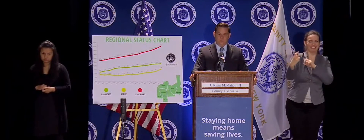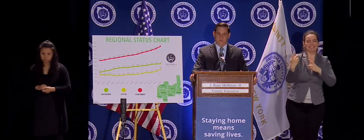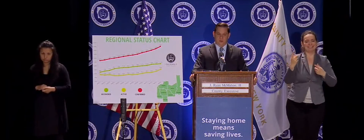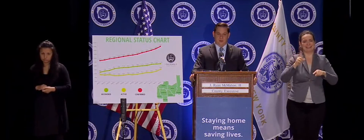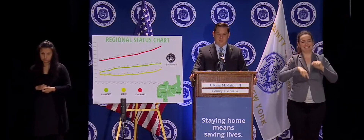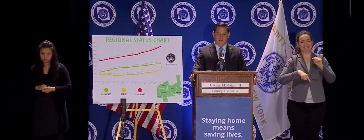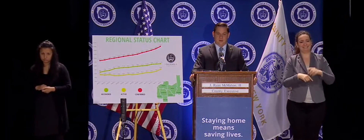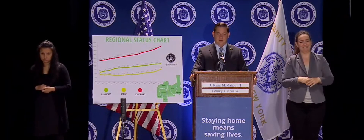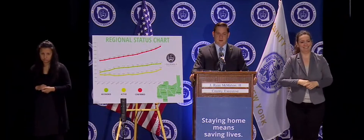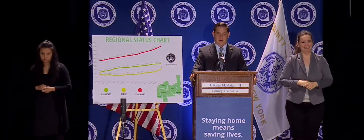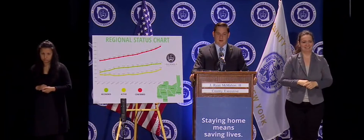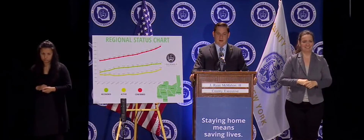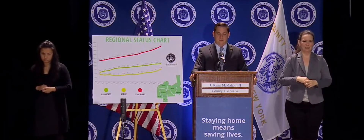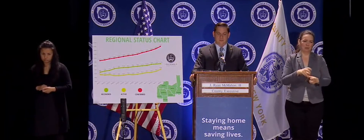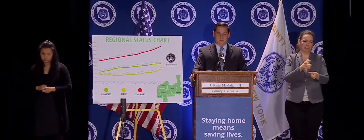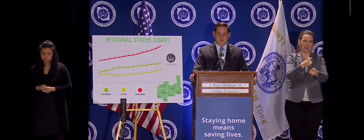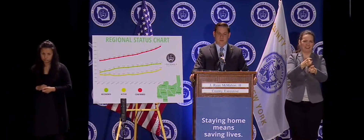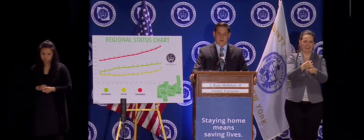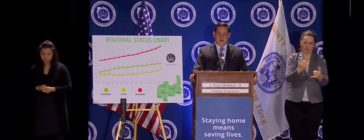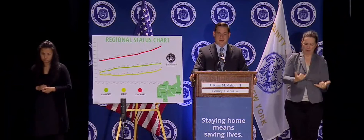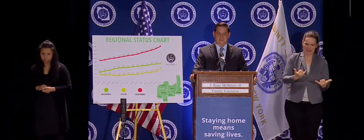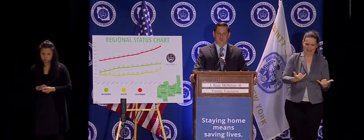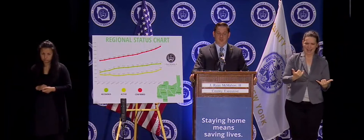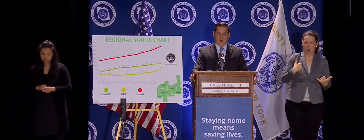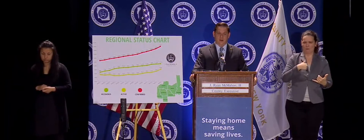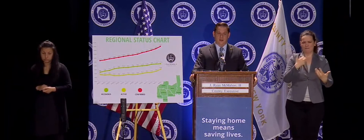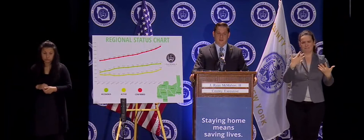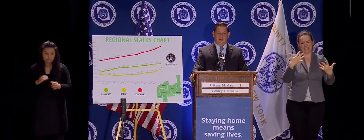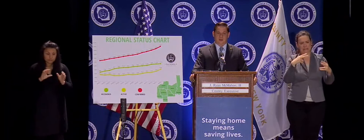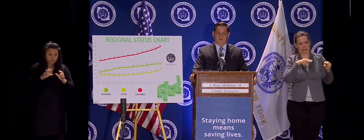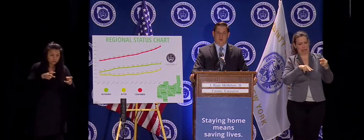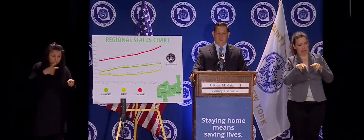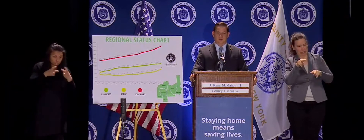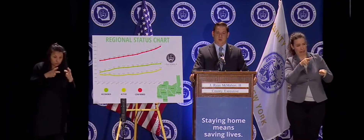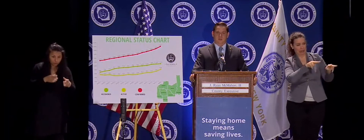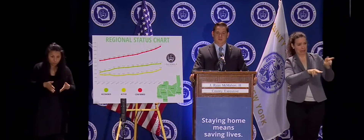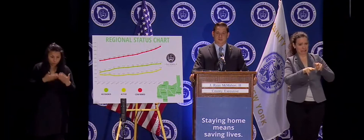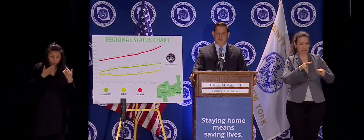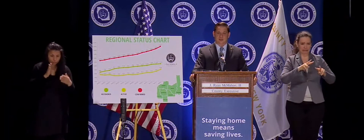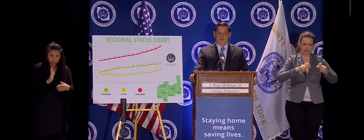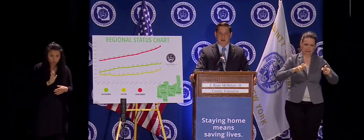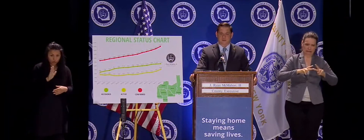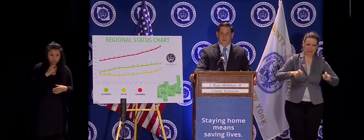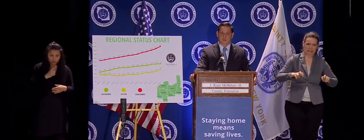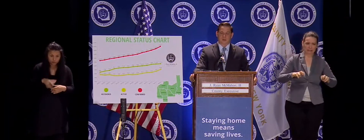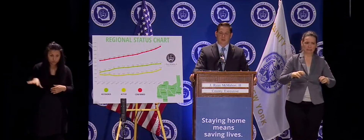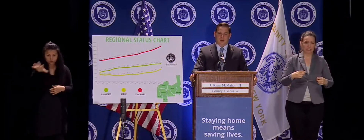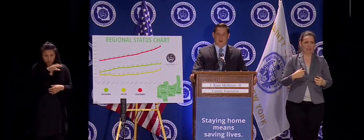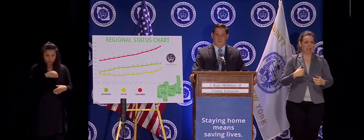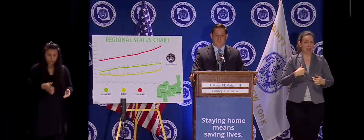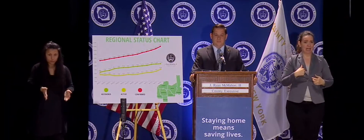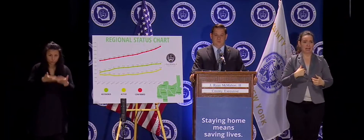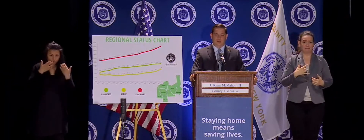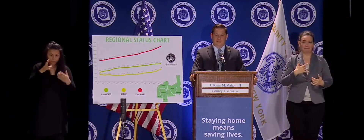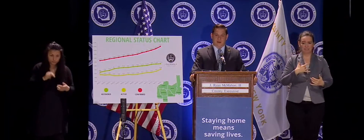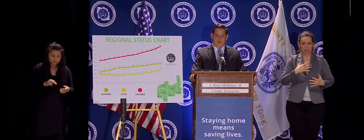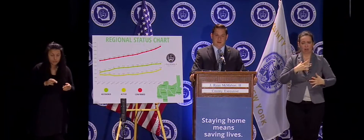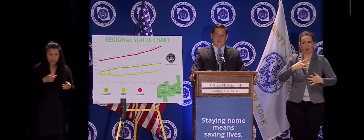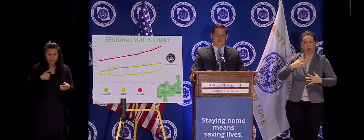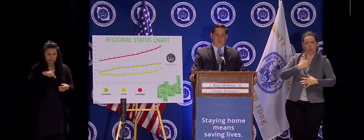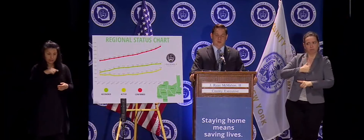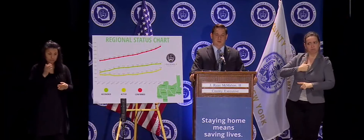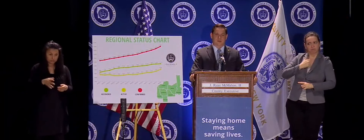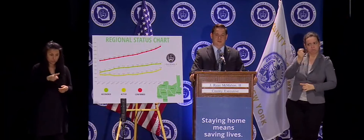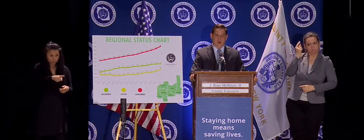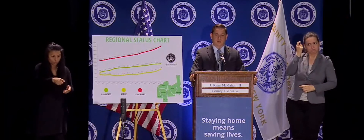through, and I'm sympathetic. I'm sorry for all the small businesses that have had to shut down.